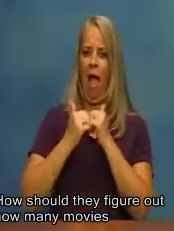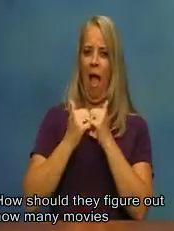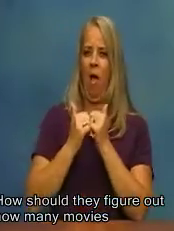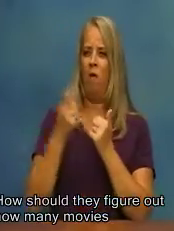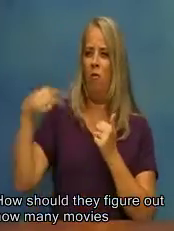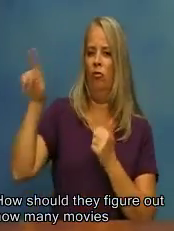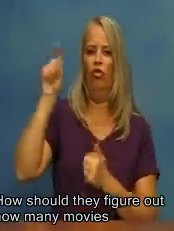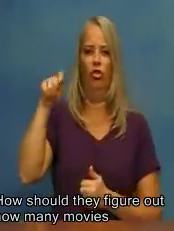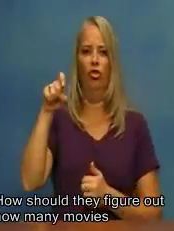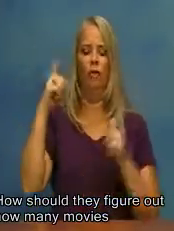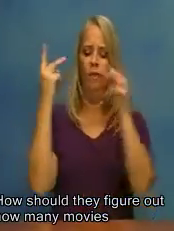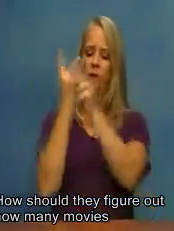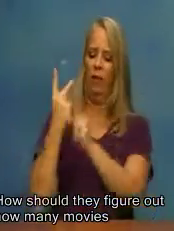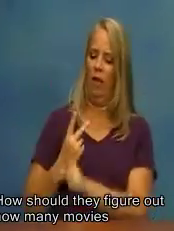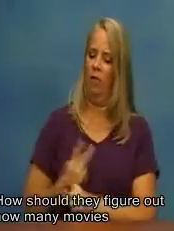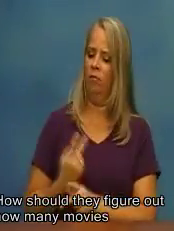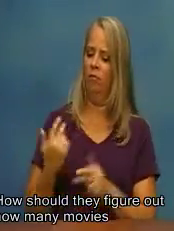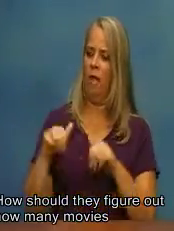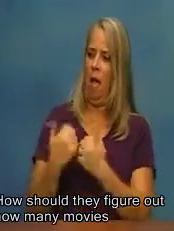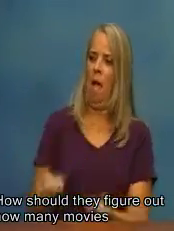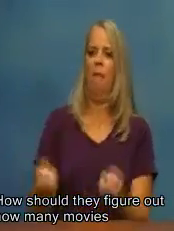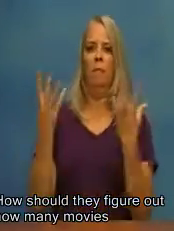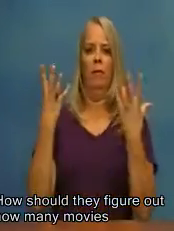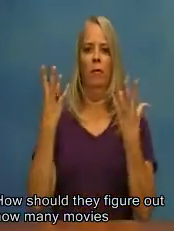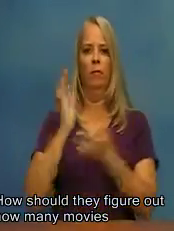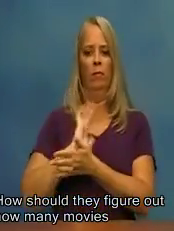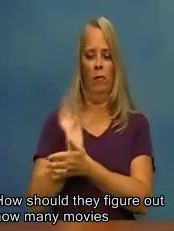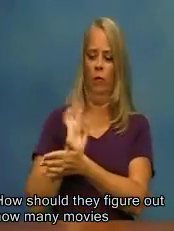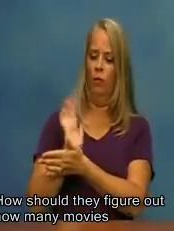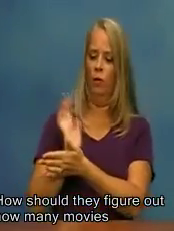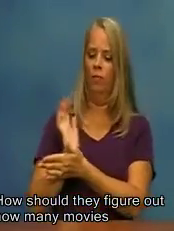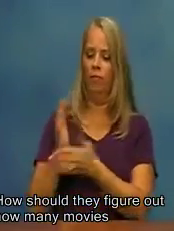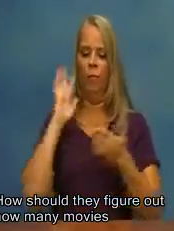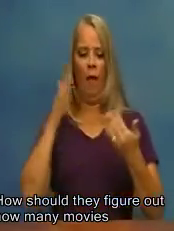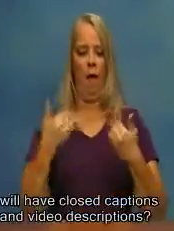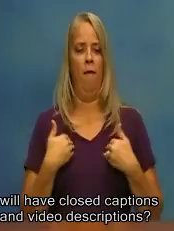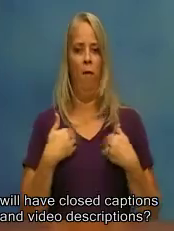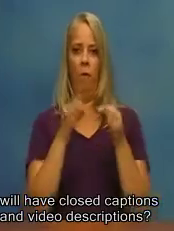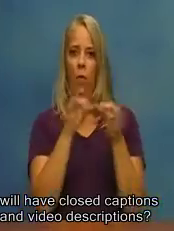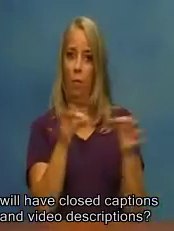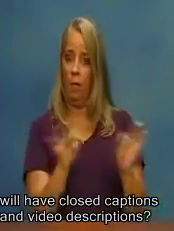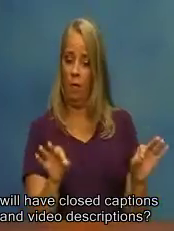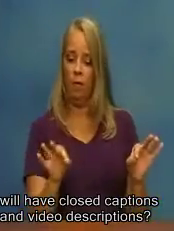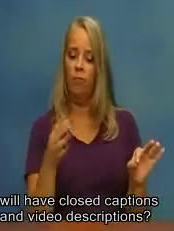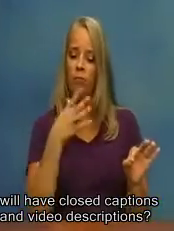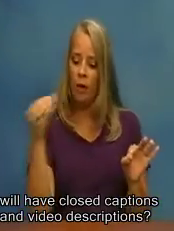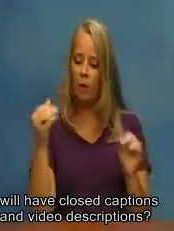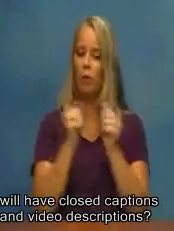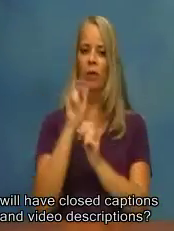they to We'll have closed captions and video